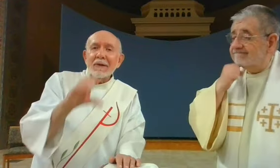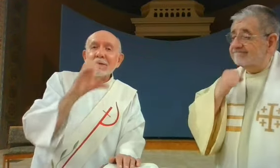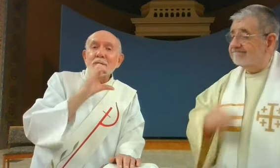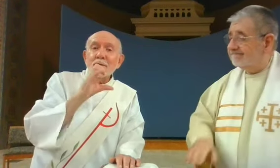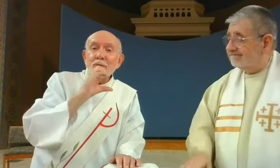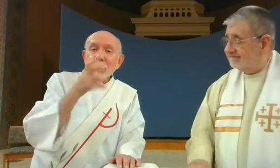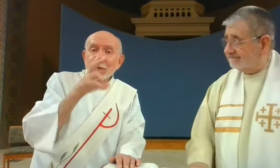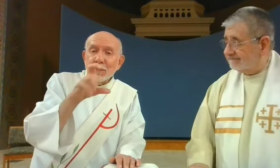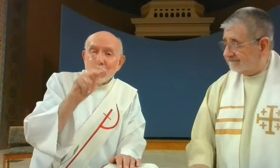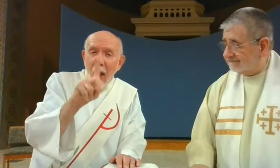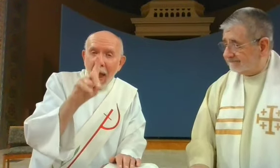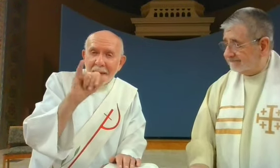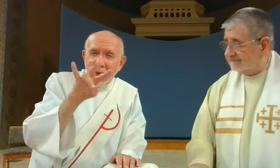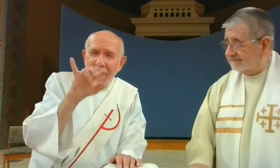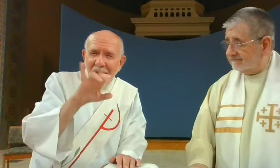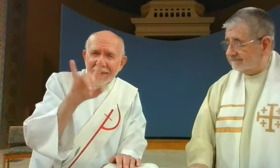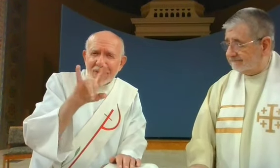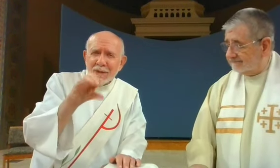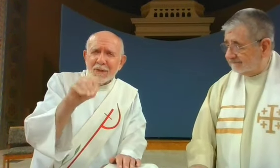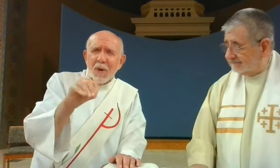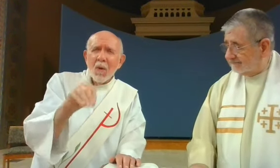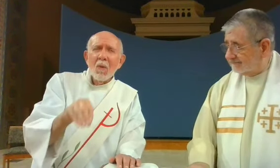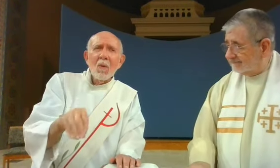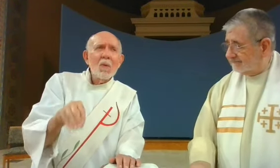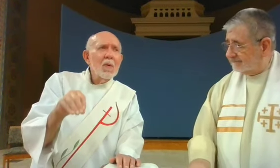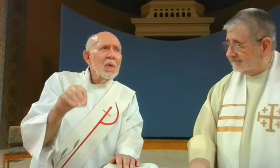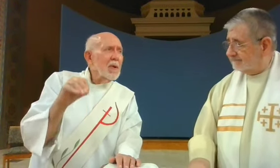Hamilton, Chuck DiVincenzo,